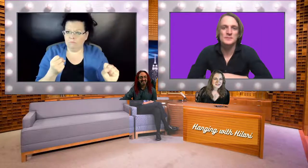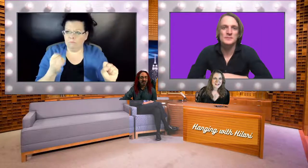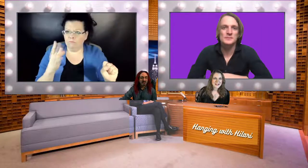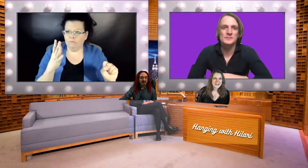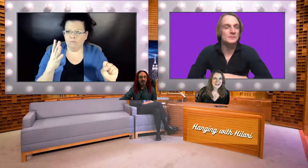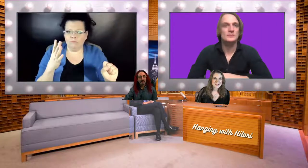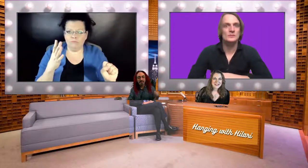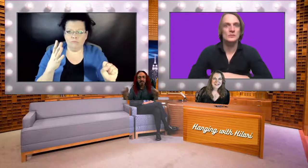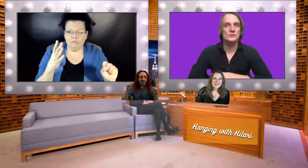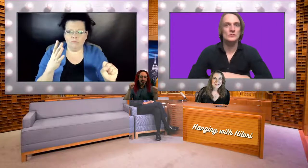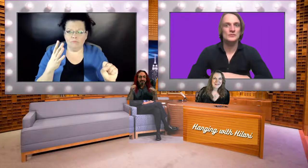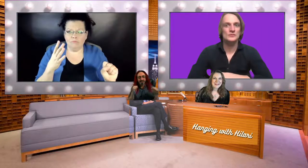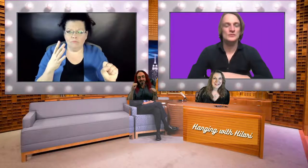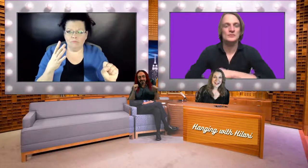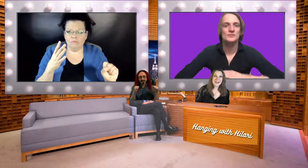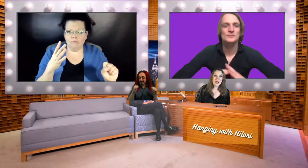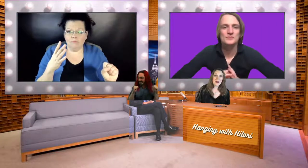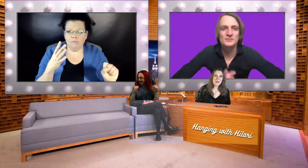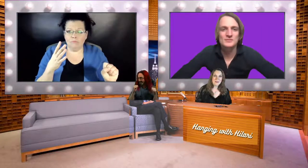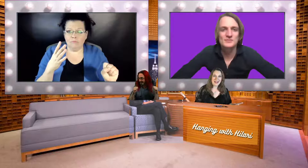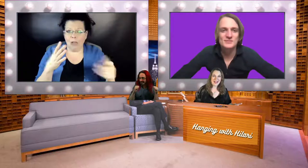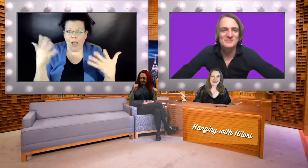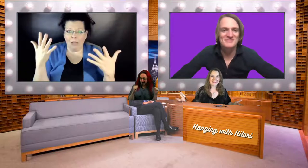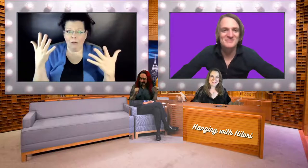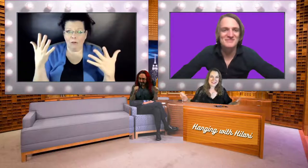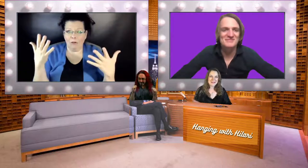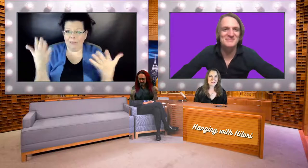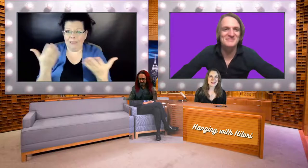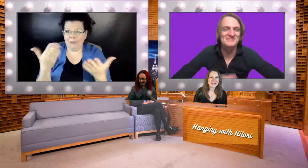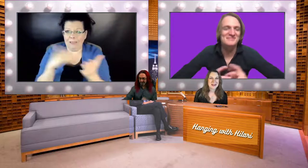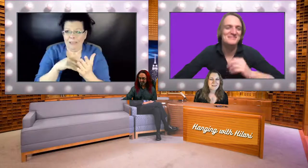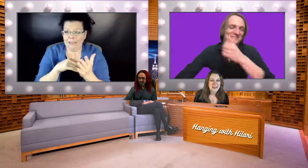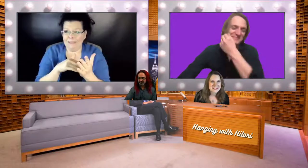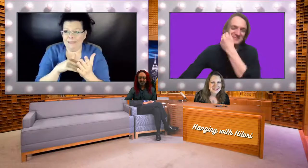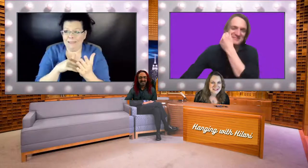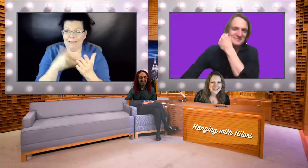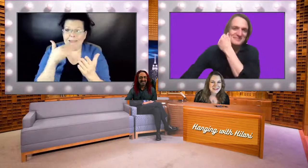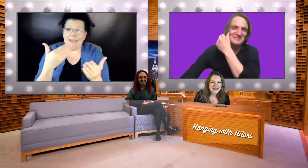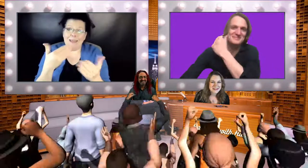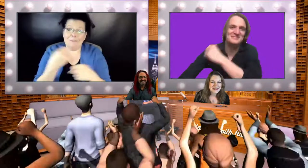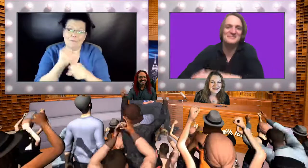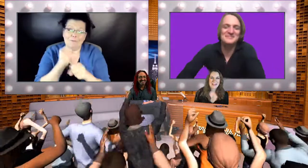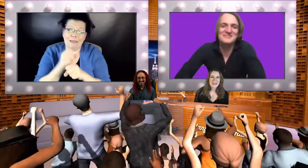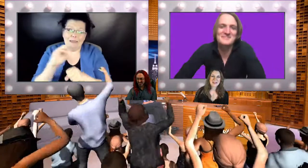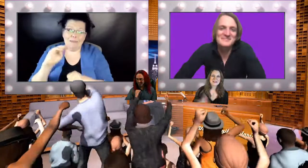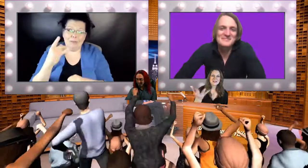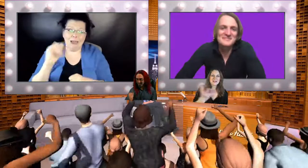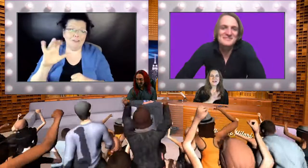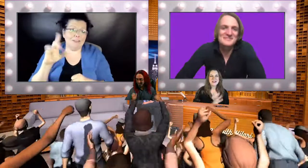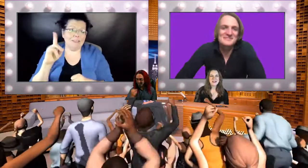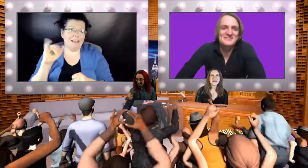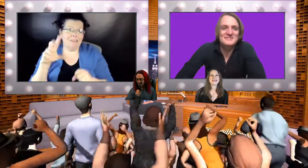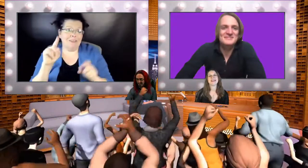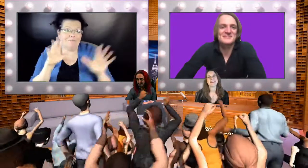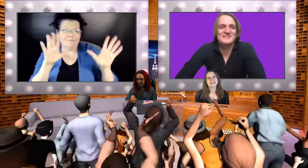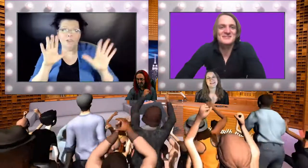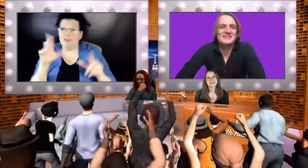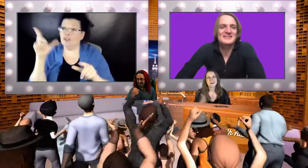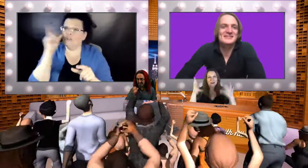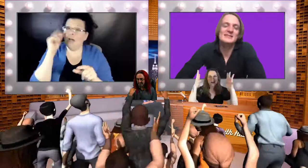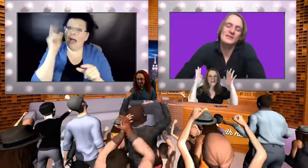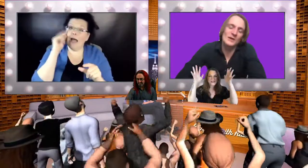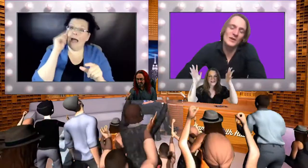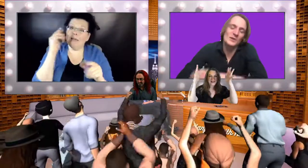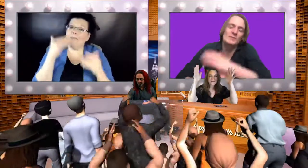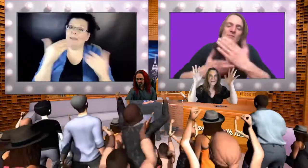this time again. So we're back. So thanks for making that magic, David. And John, thank you